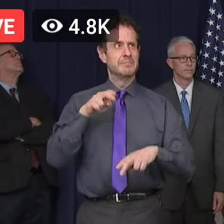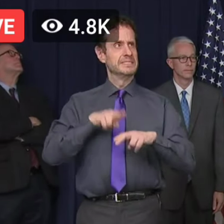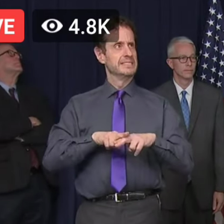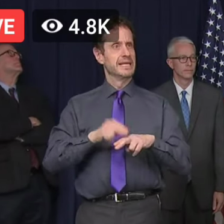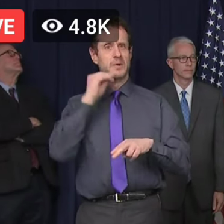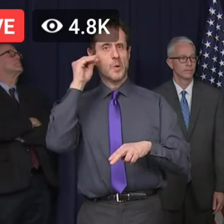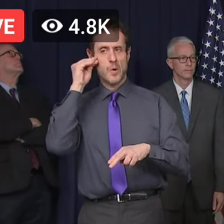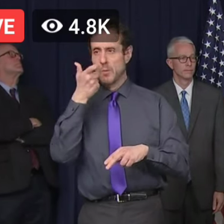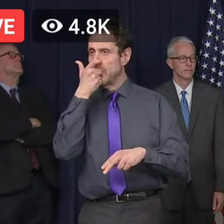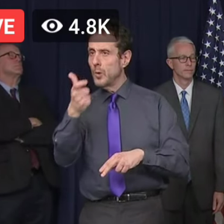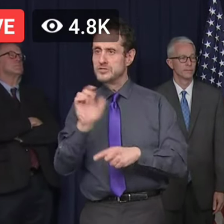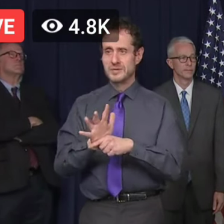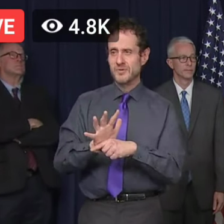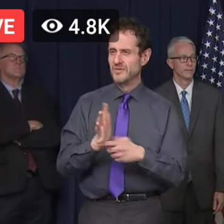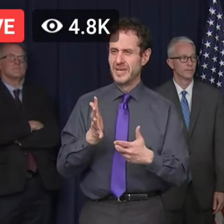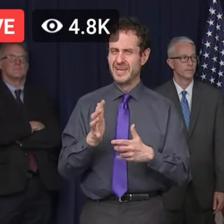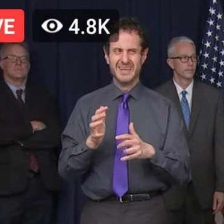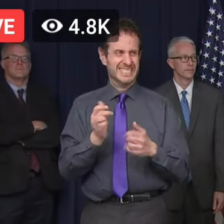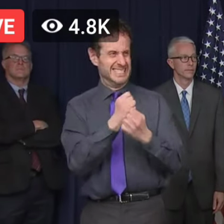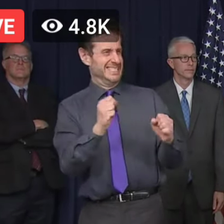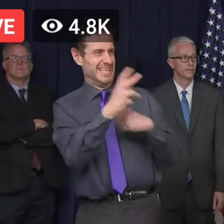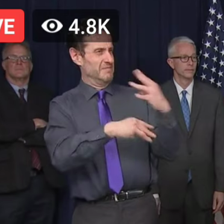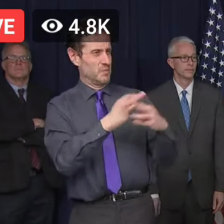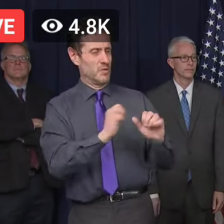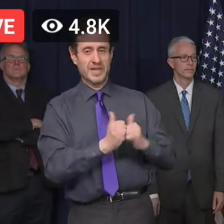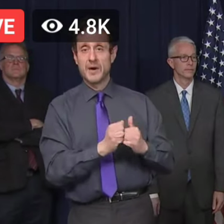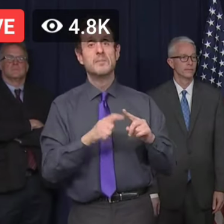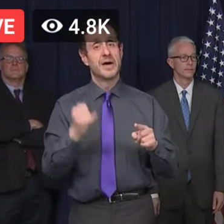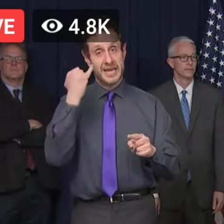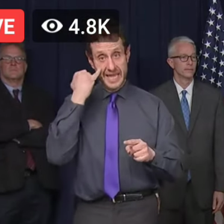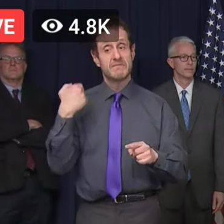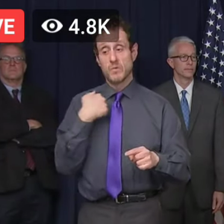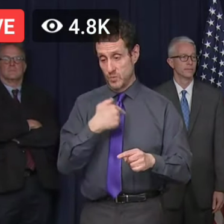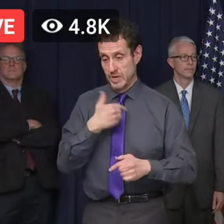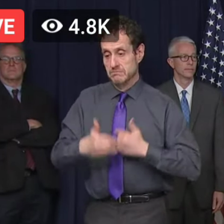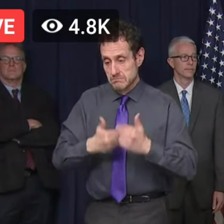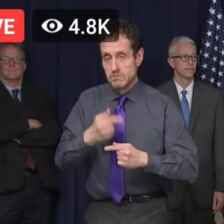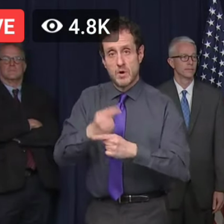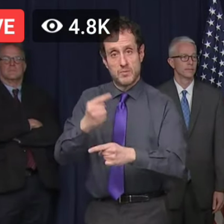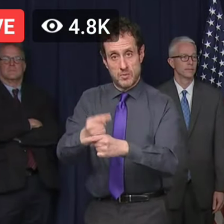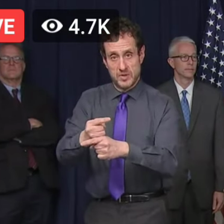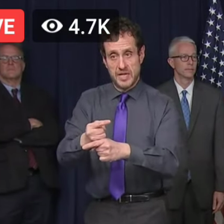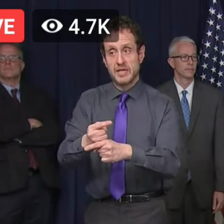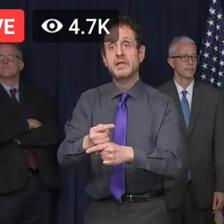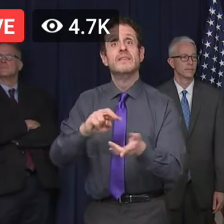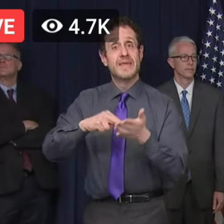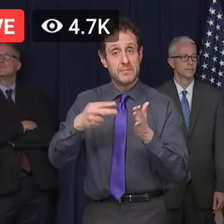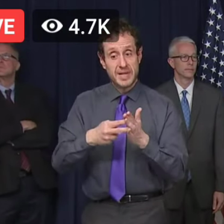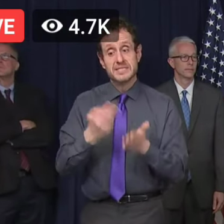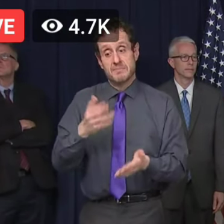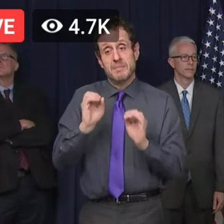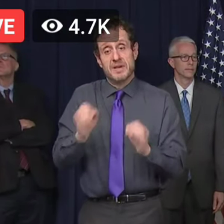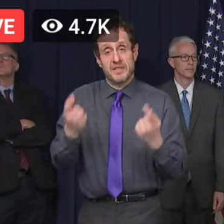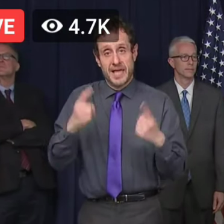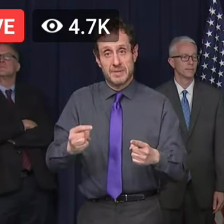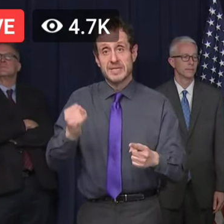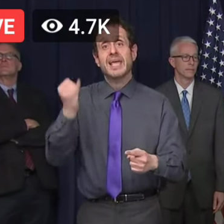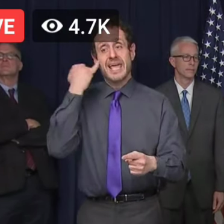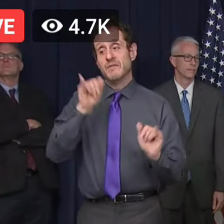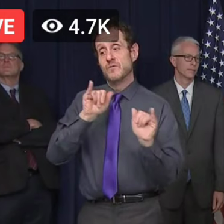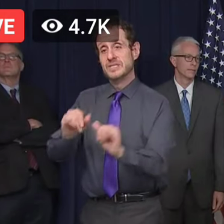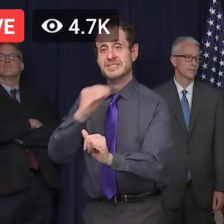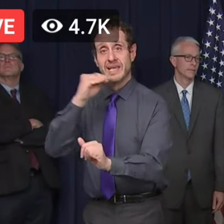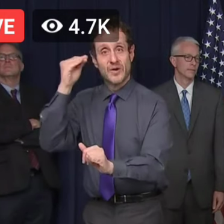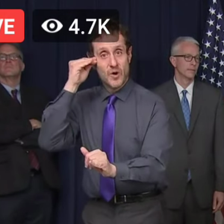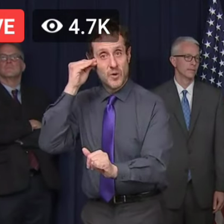Yeah. But if we do this right, nothing happens. Mm-hmm. Yeah. A successful shelter. Yeah, it's been